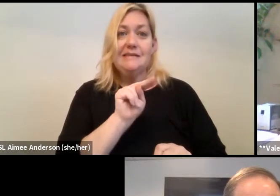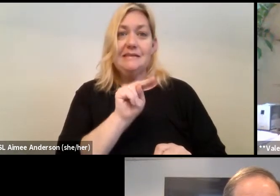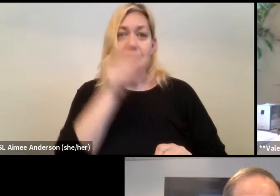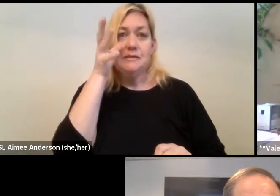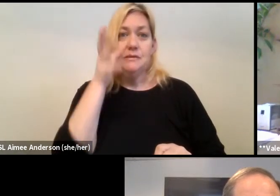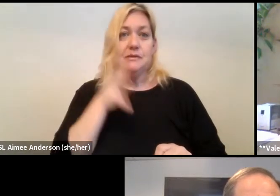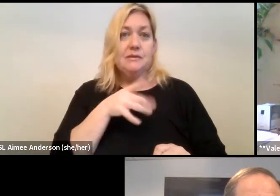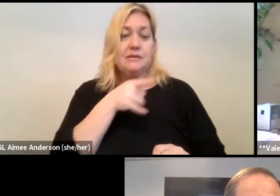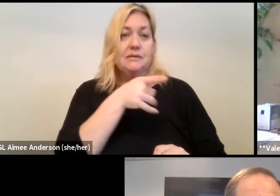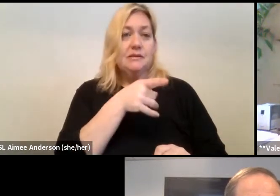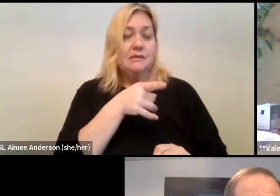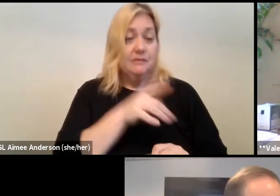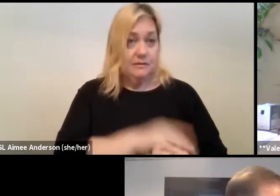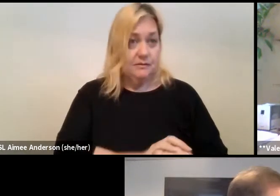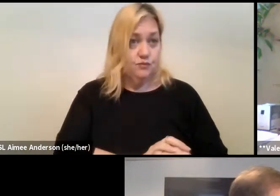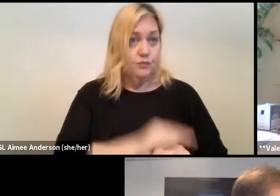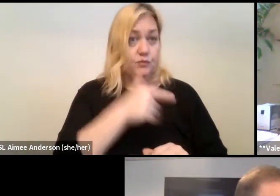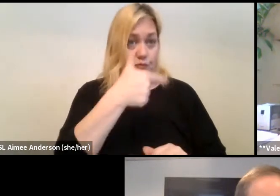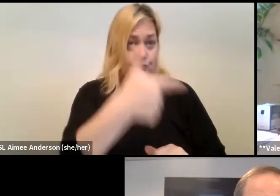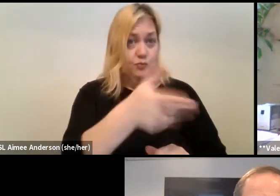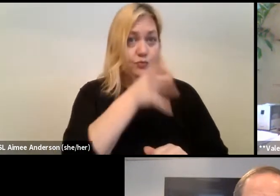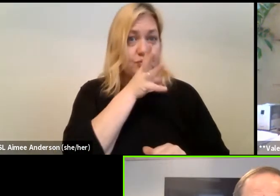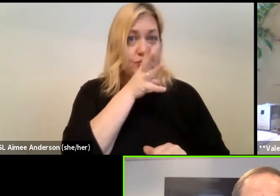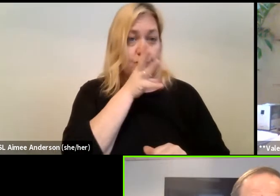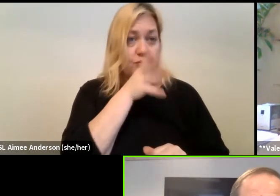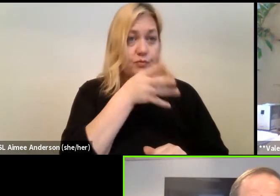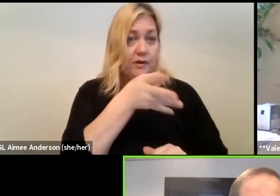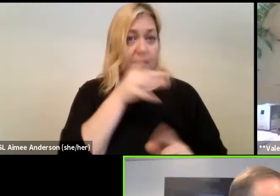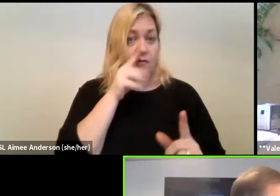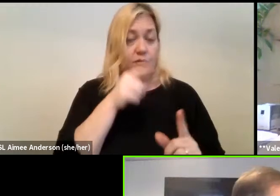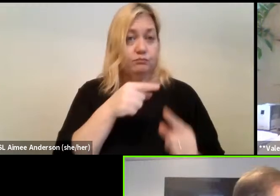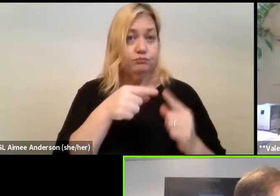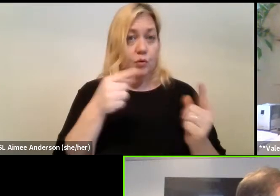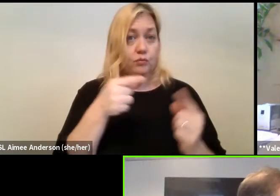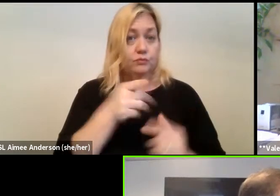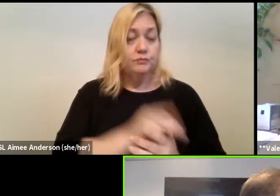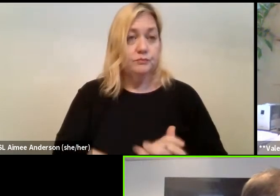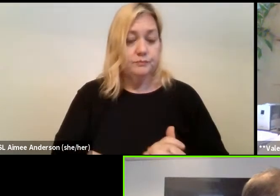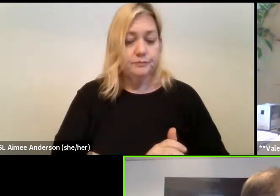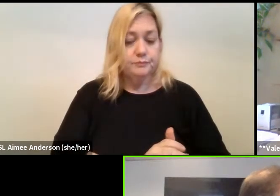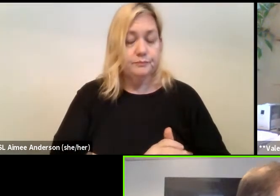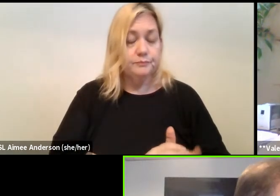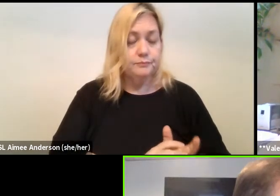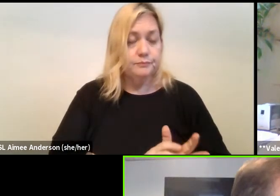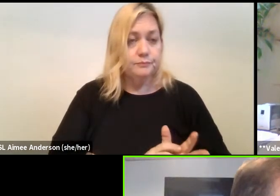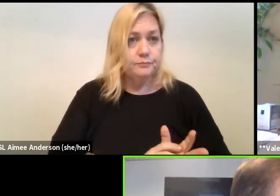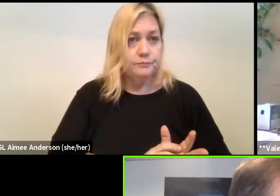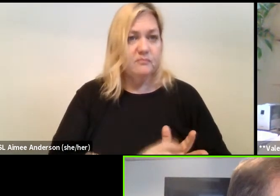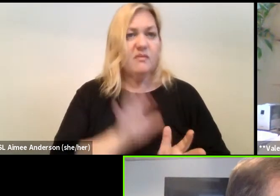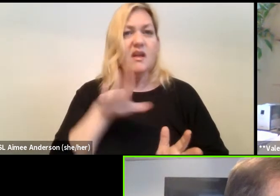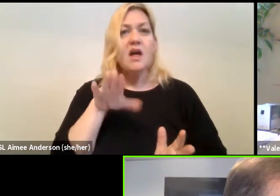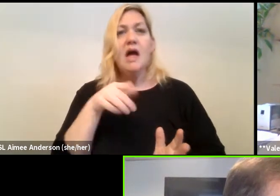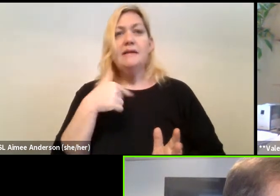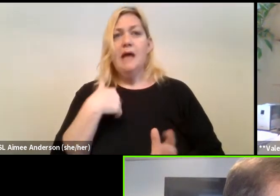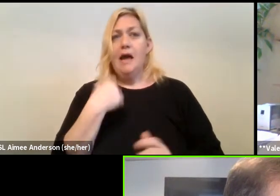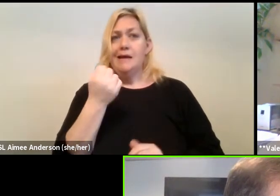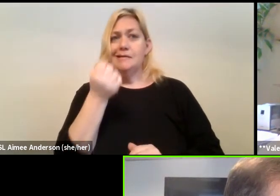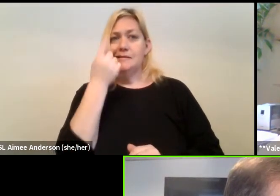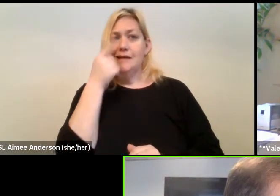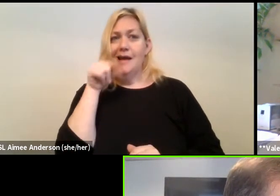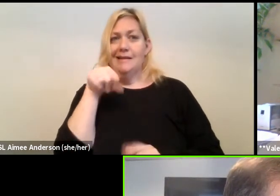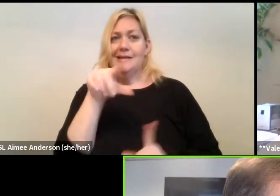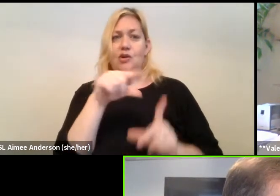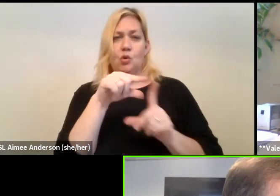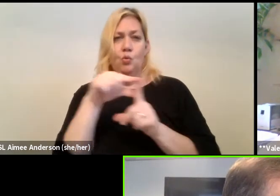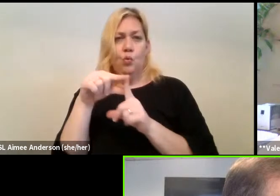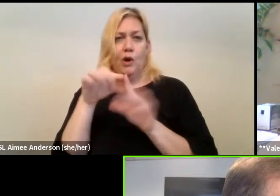Unmuting you, Mr. Zaxon. Thank you. as I understand the way this is worded,